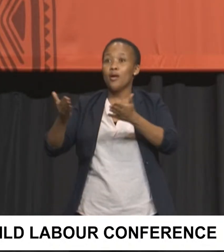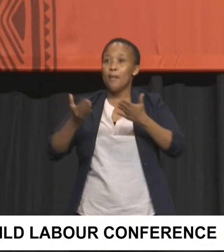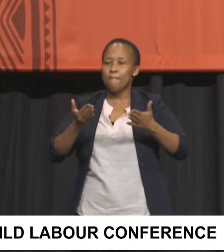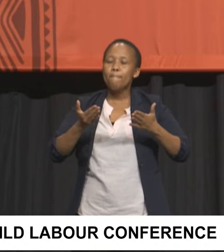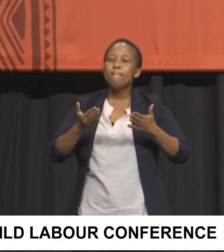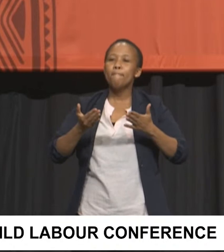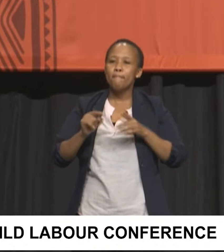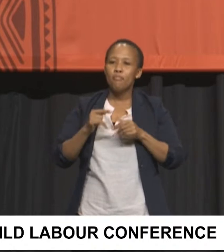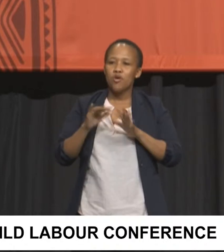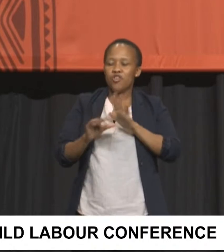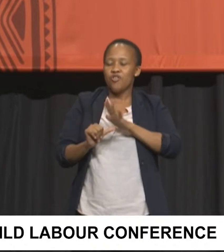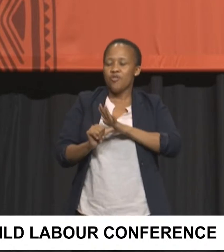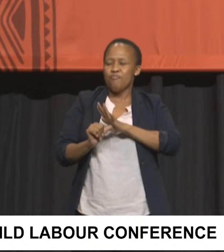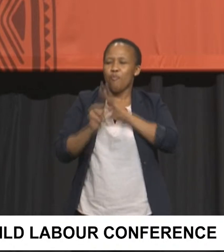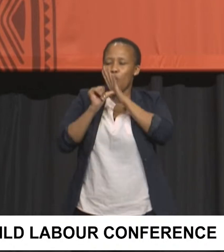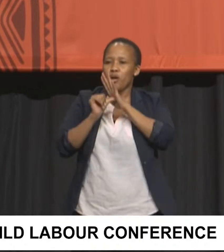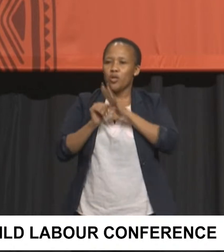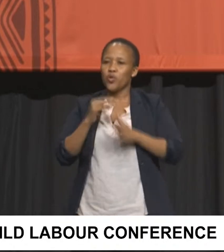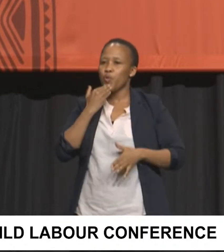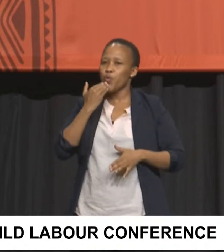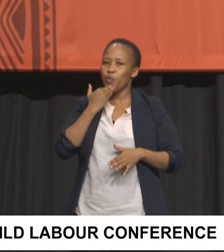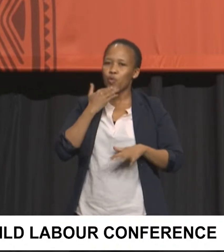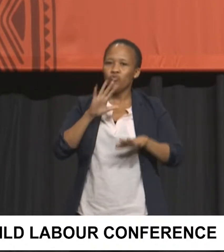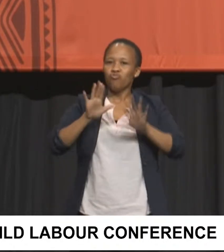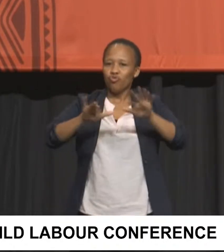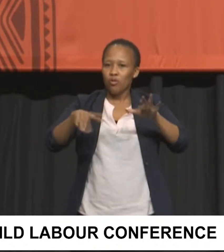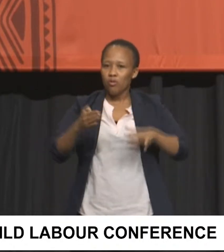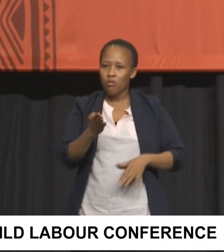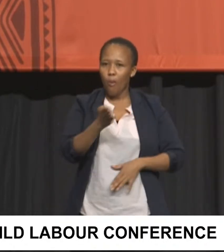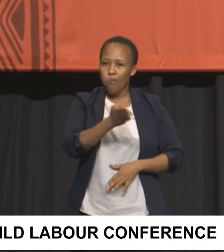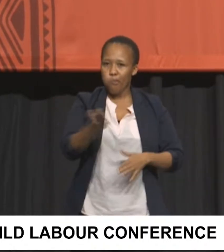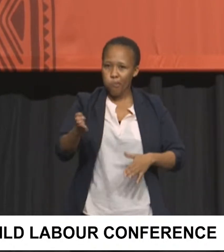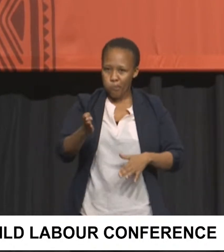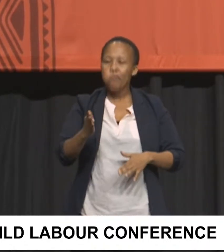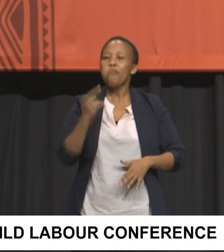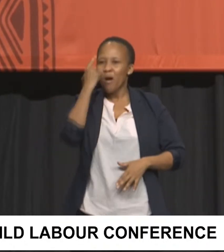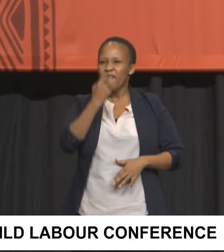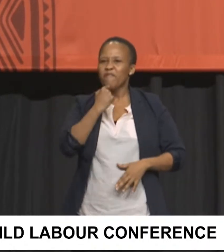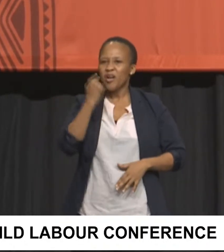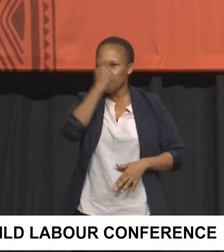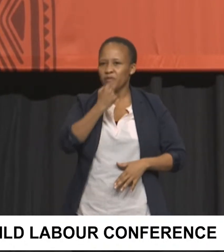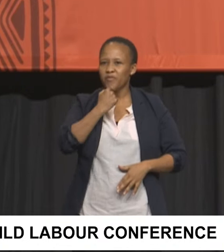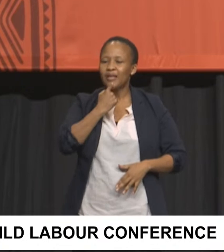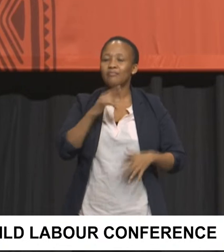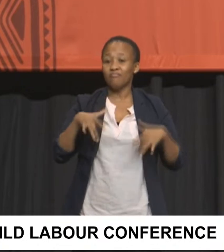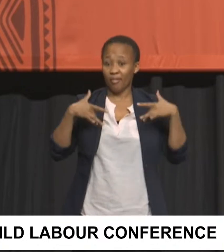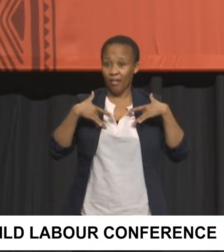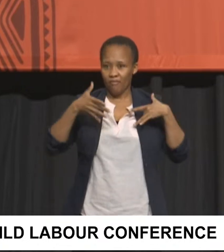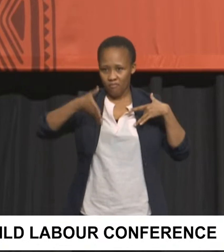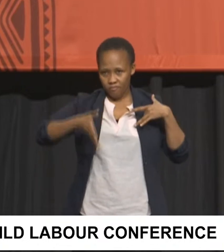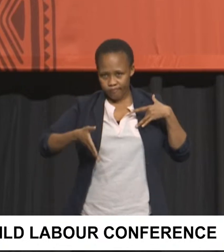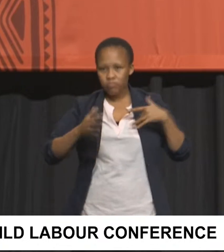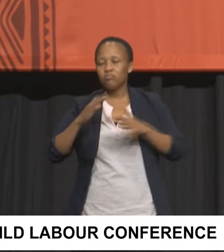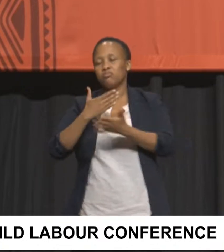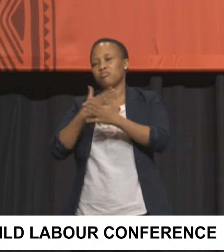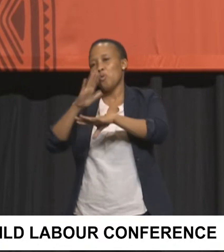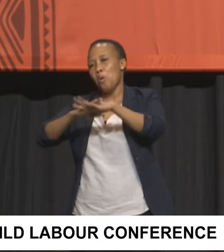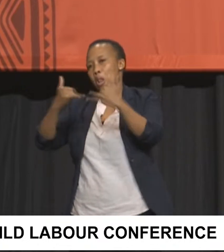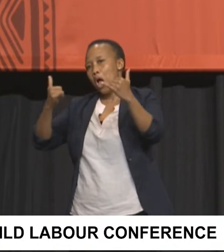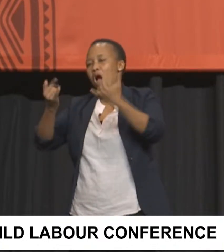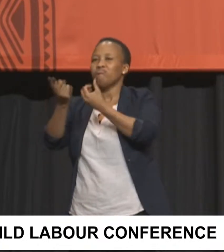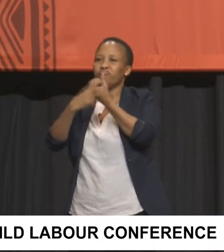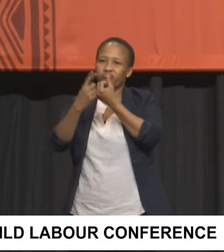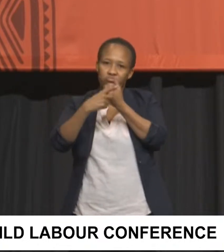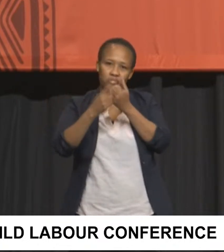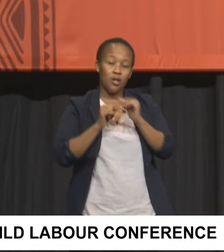those who are here in person and those who have joined us virtually. The 5th Global Conference on the Elimination of Child Labor